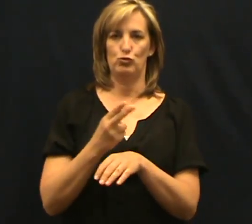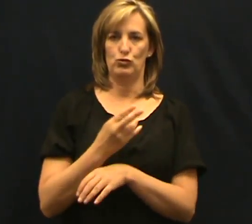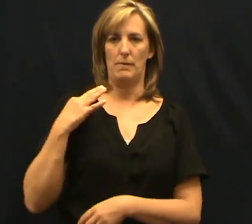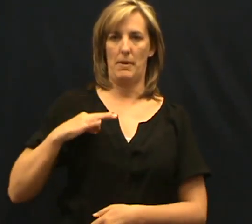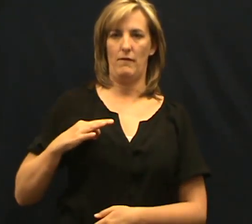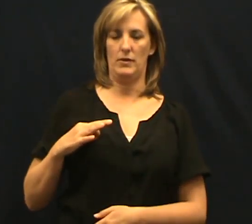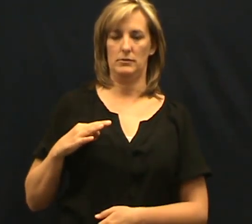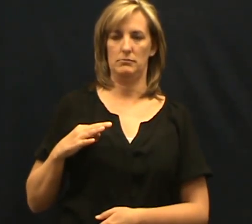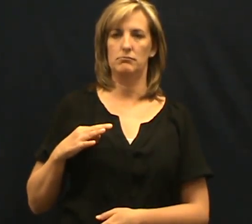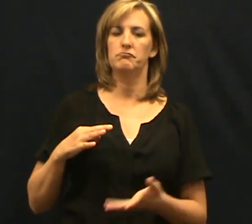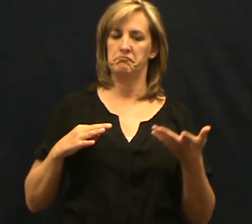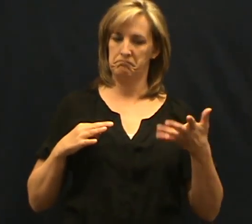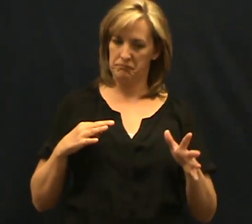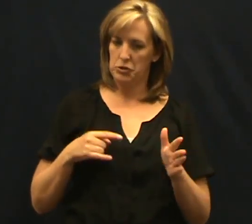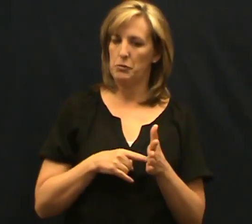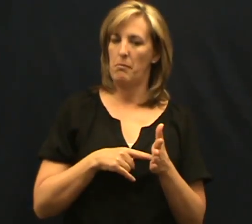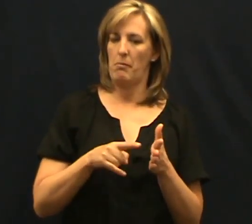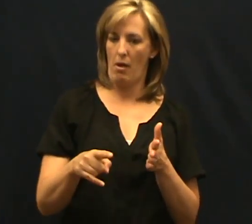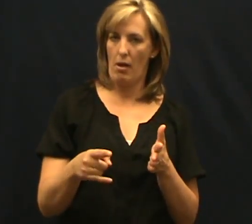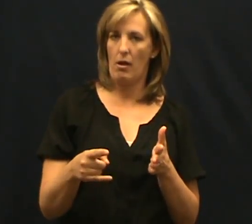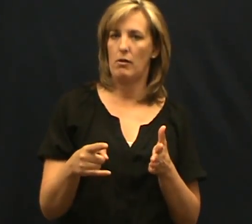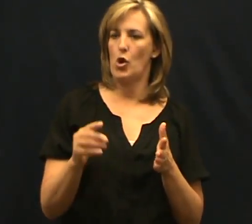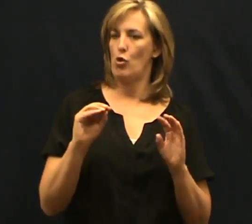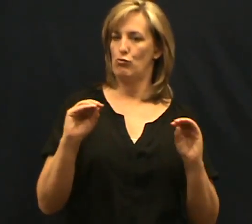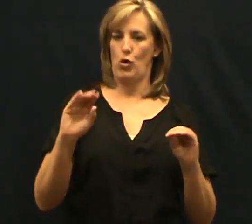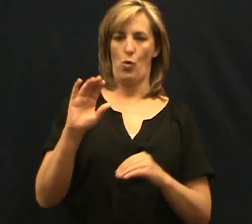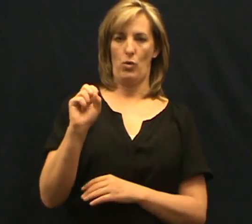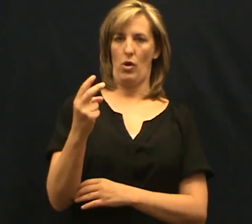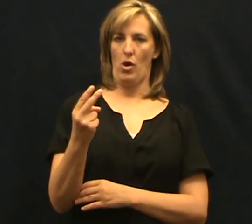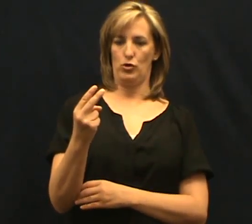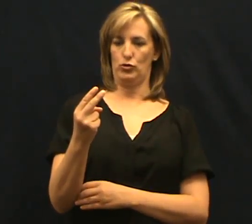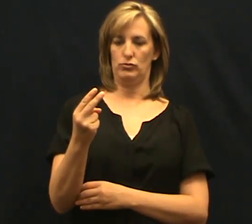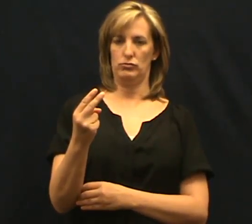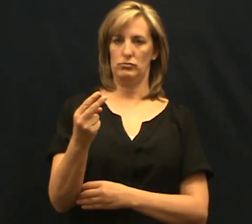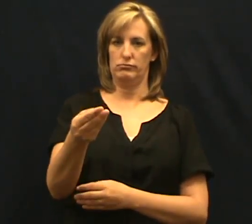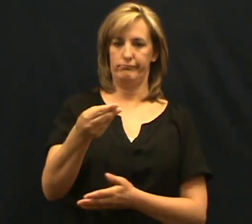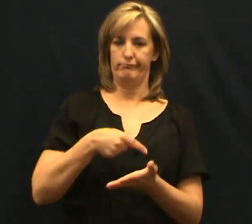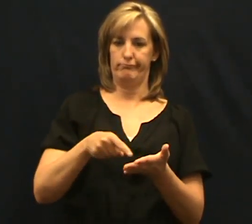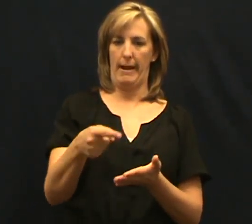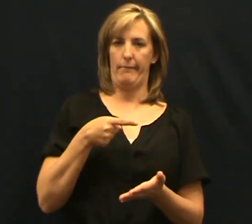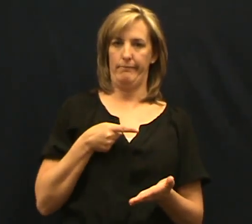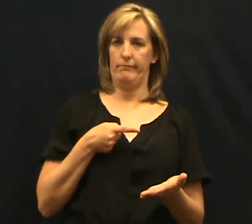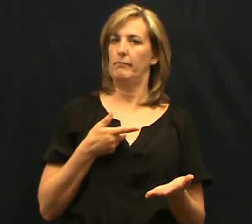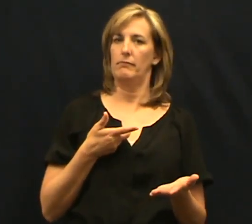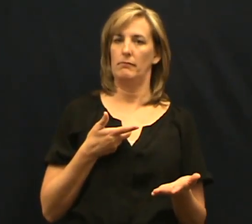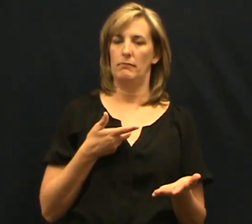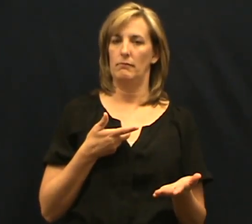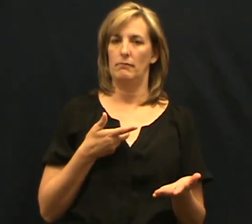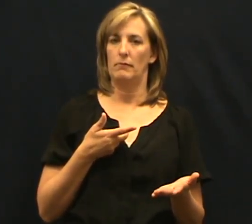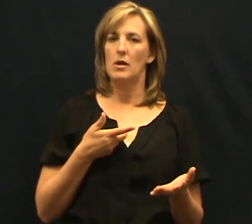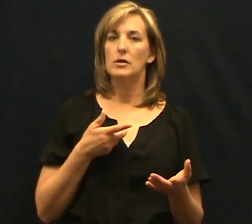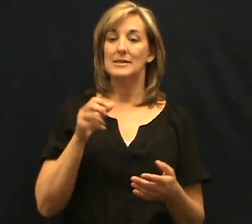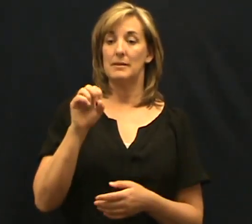already paid for them, so no cash has changed hands. And so at September 30, we would need an adjustment